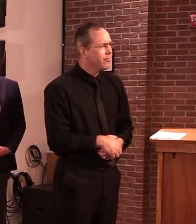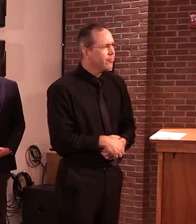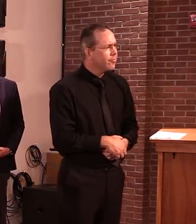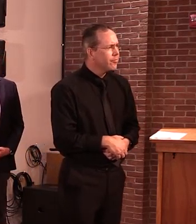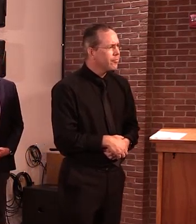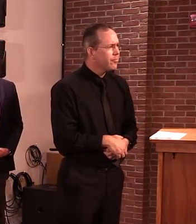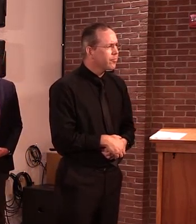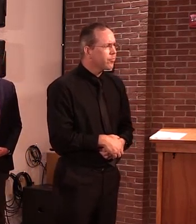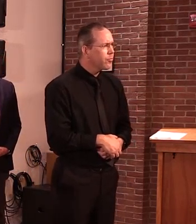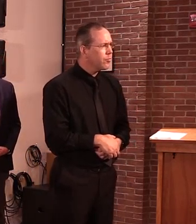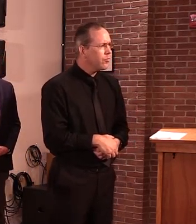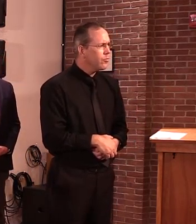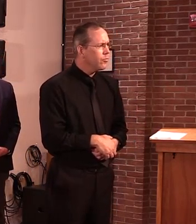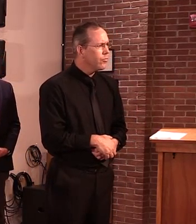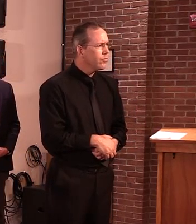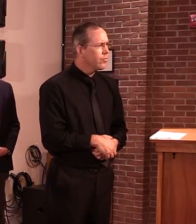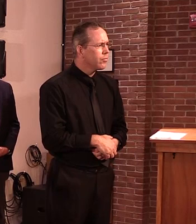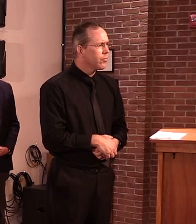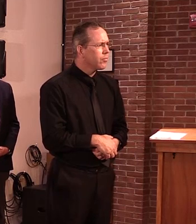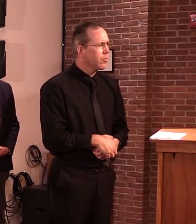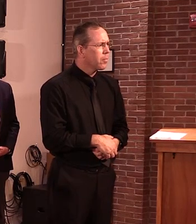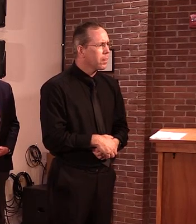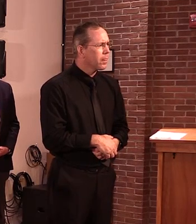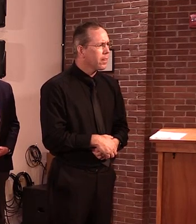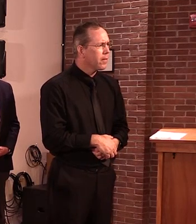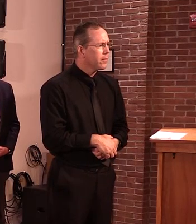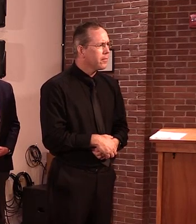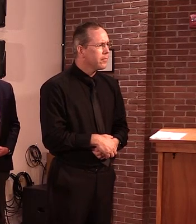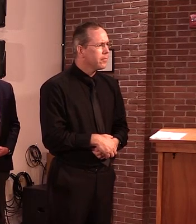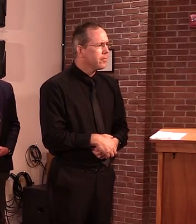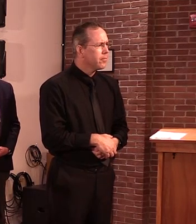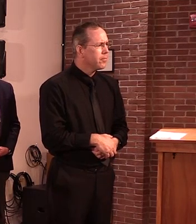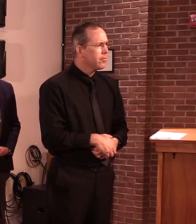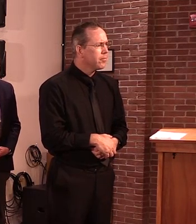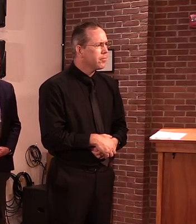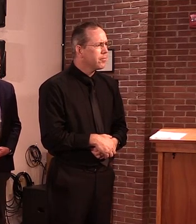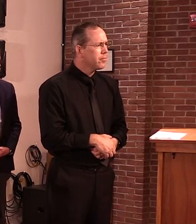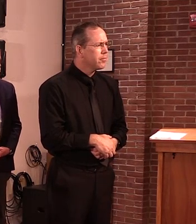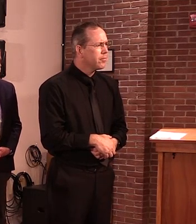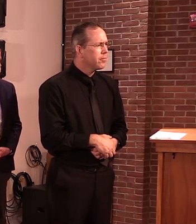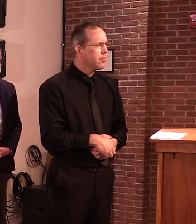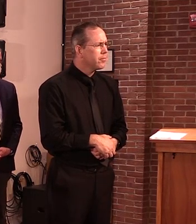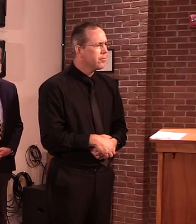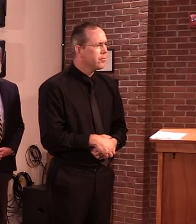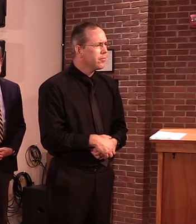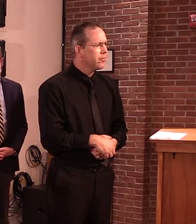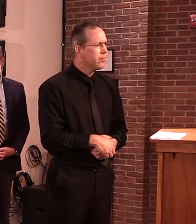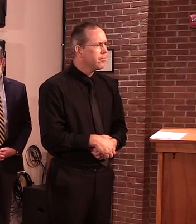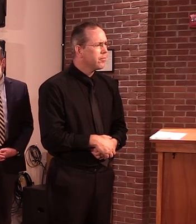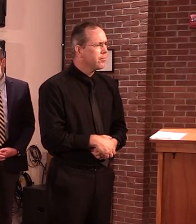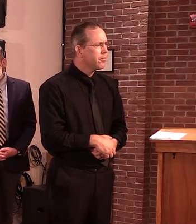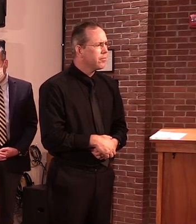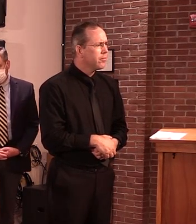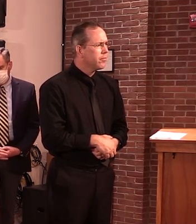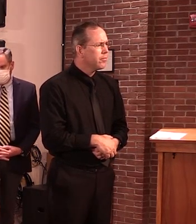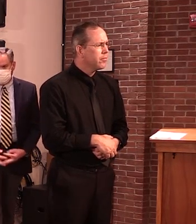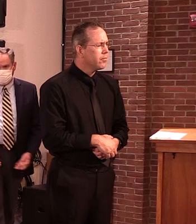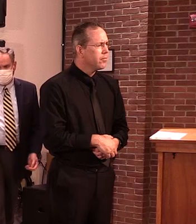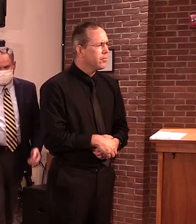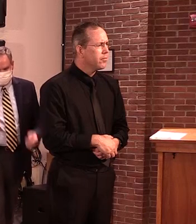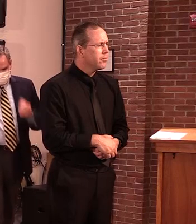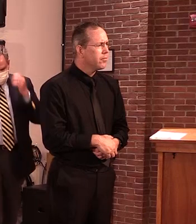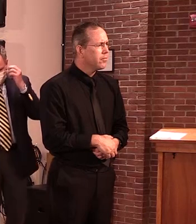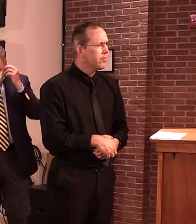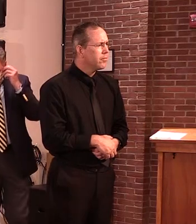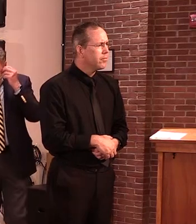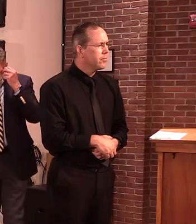recreational sports going forward. Are these rules for schools and rec leagues going to be the same, or if schools